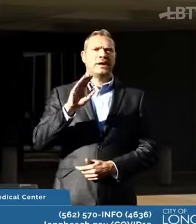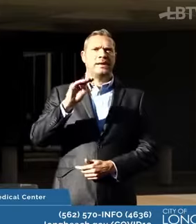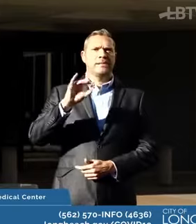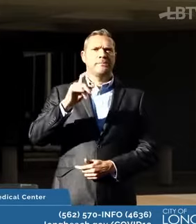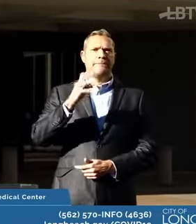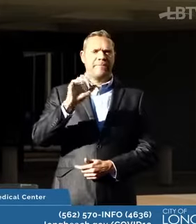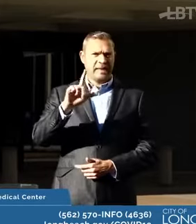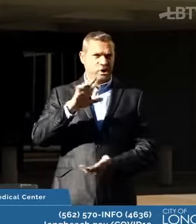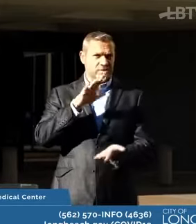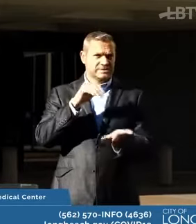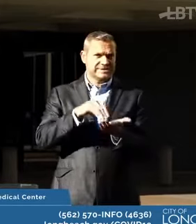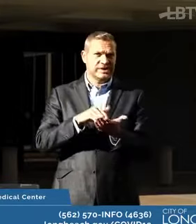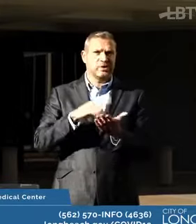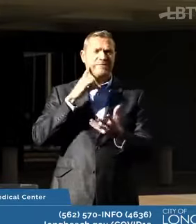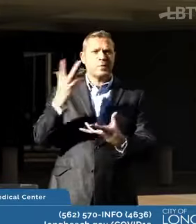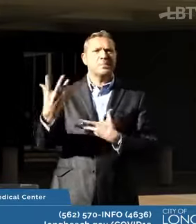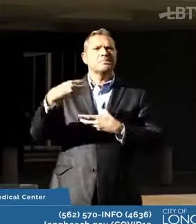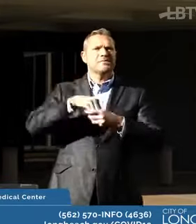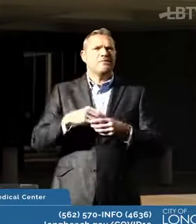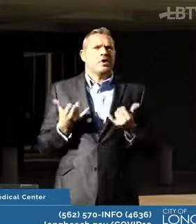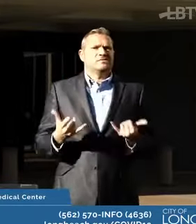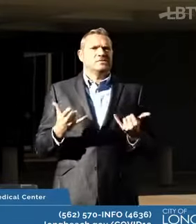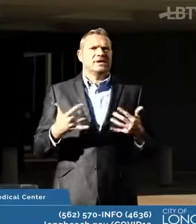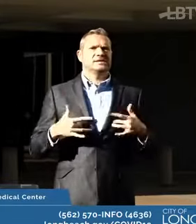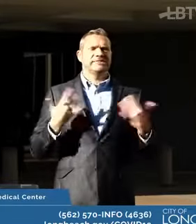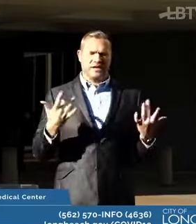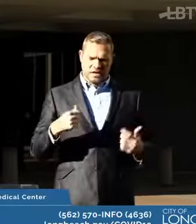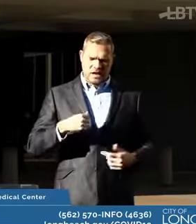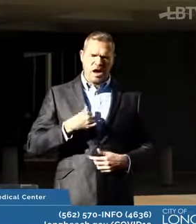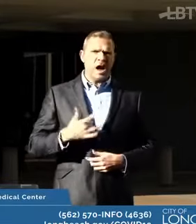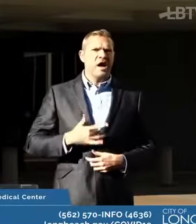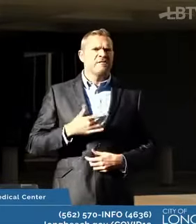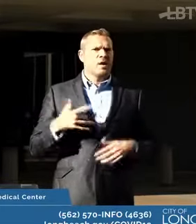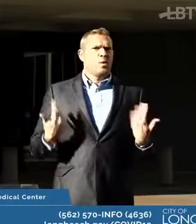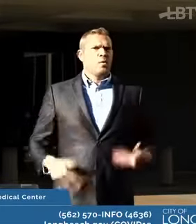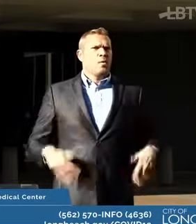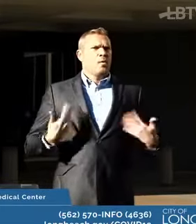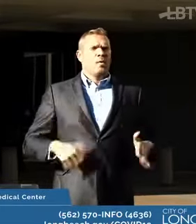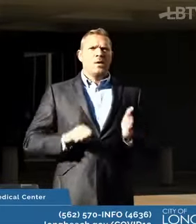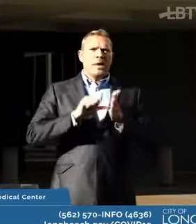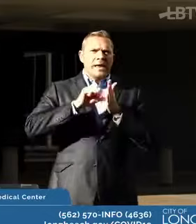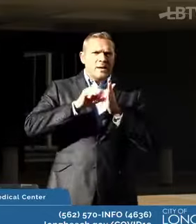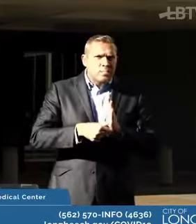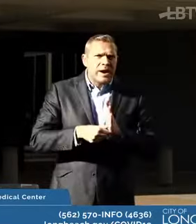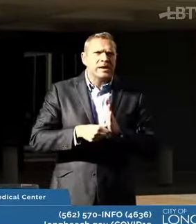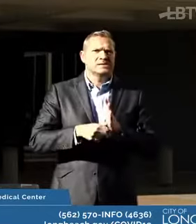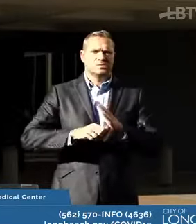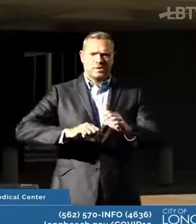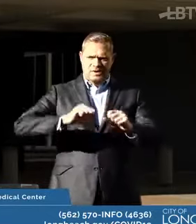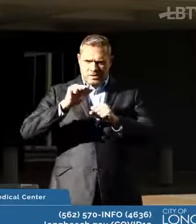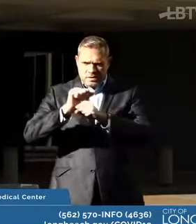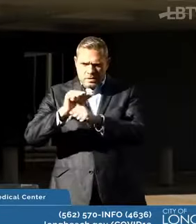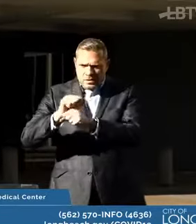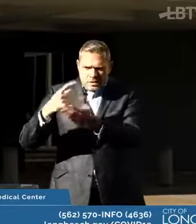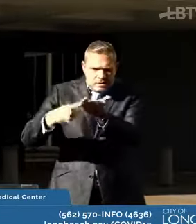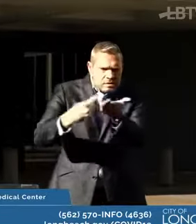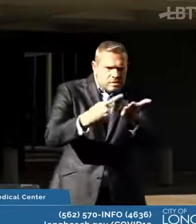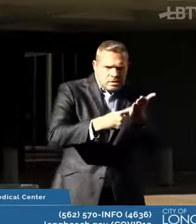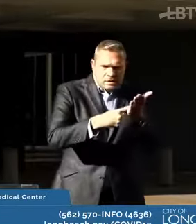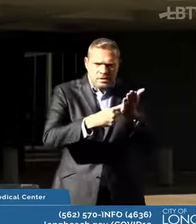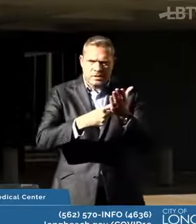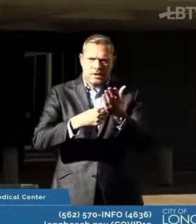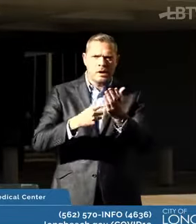event. I've been so impressed with the collaboration and the leadership from Mayor